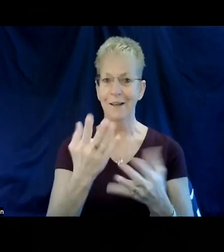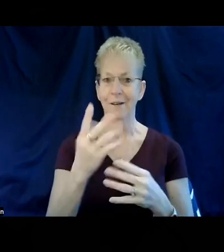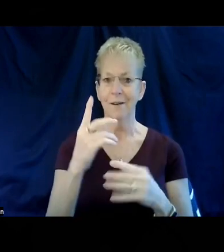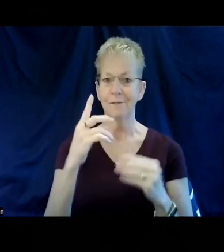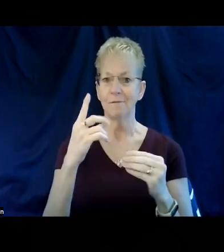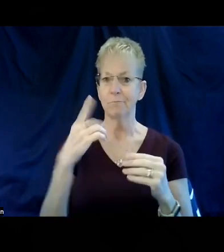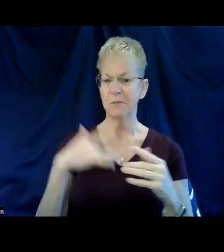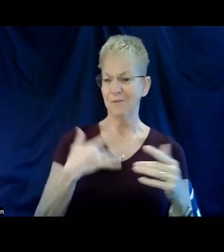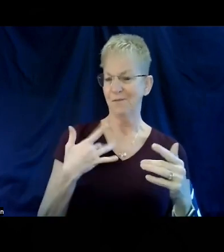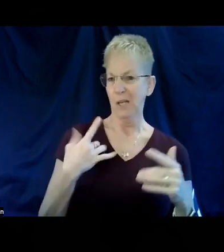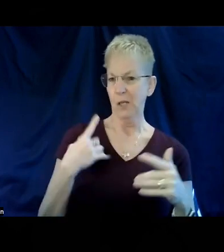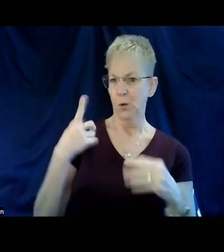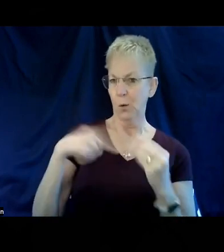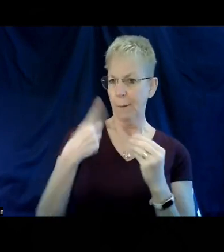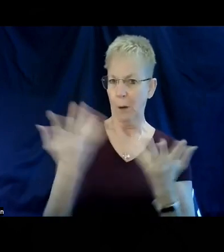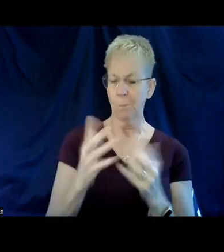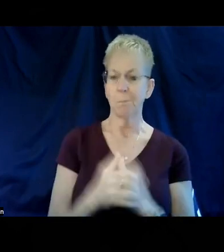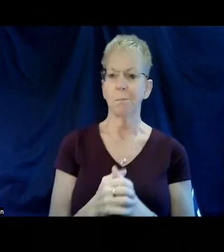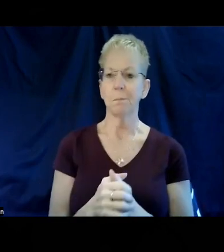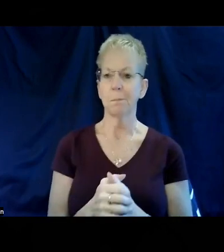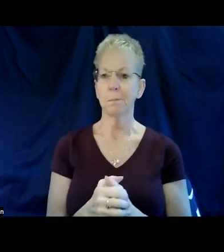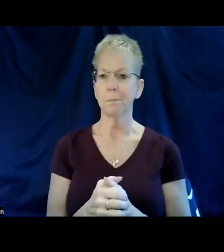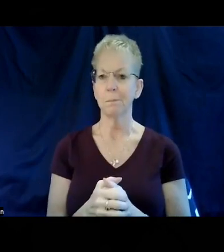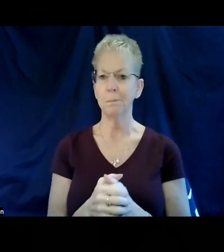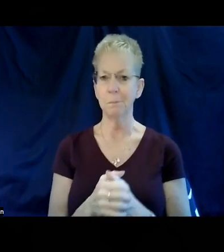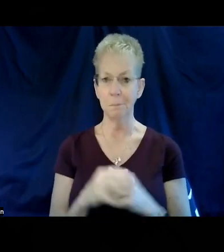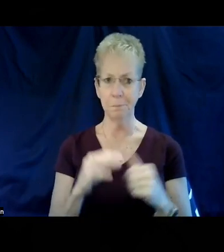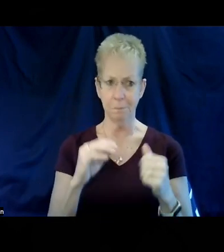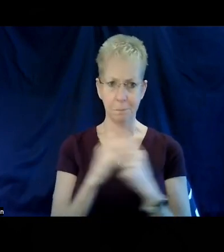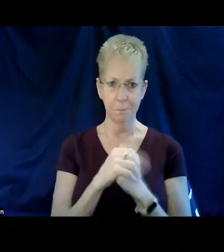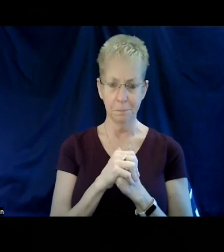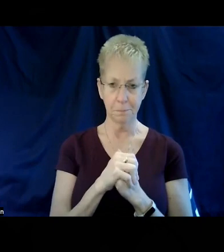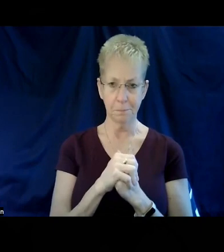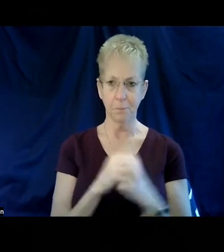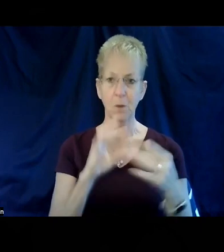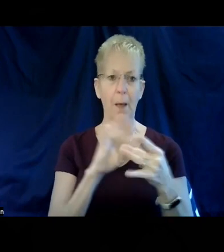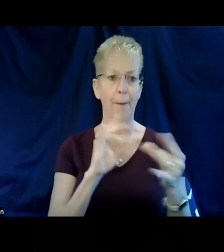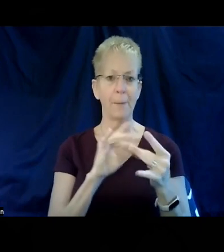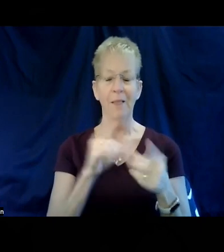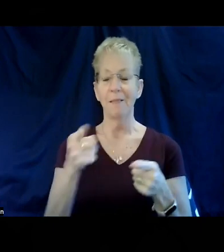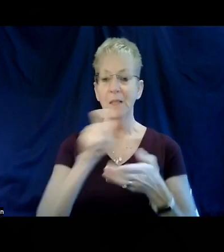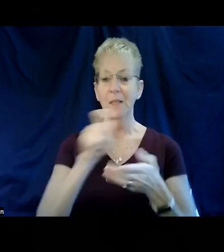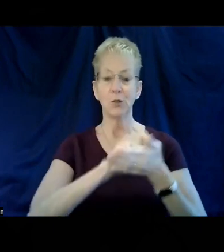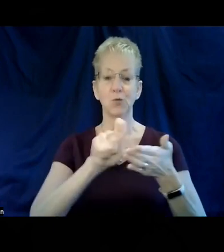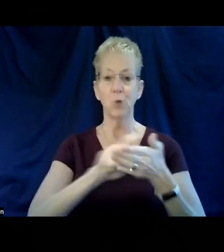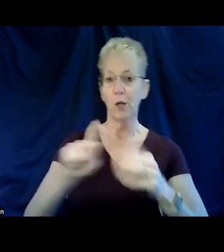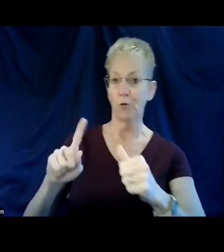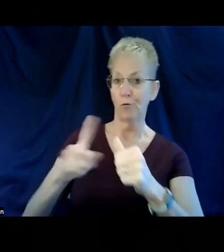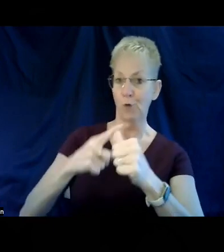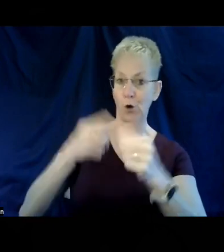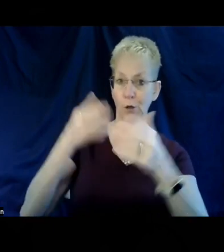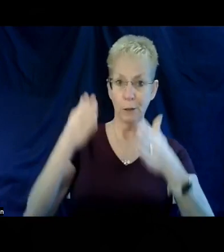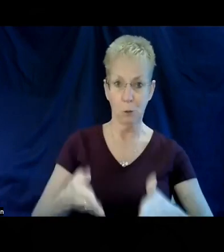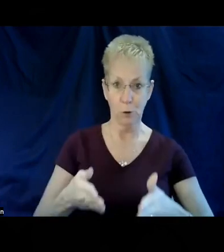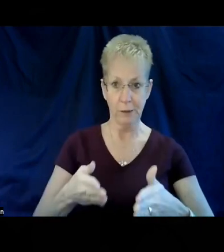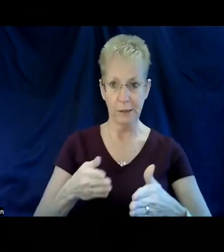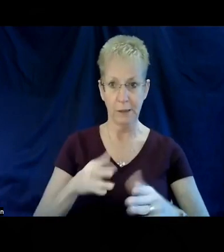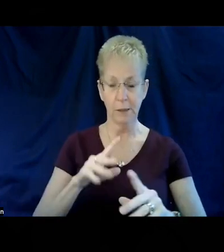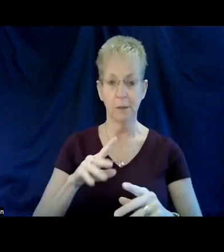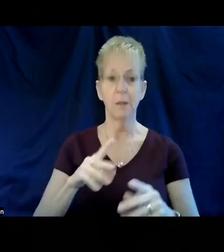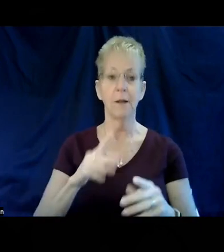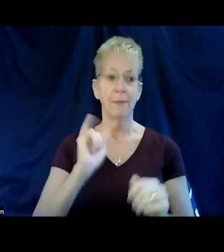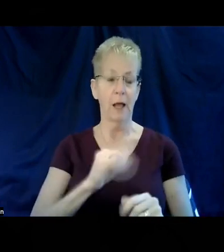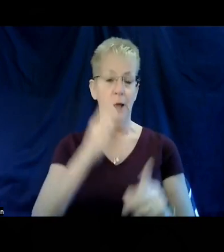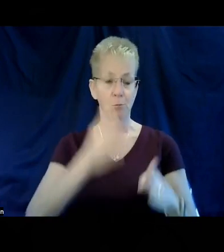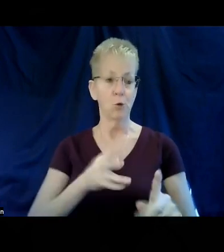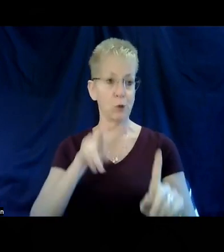about. Now, I mentioned that these books are written in first person from Billy Boyle's point of view